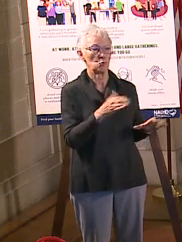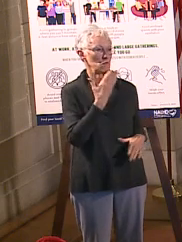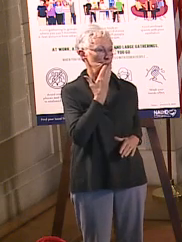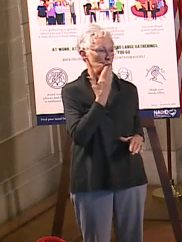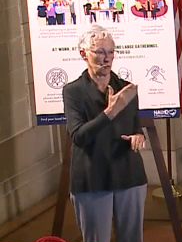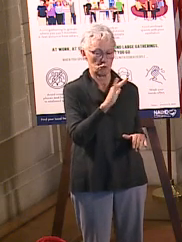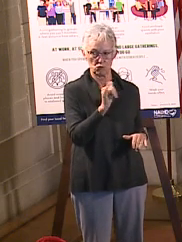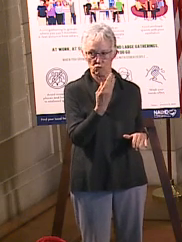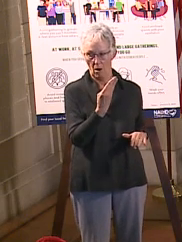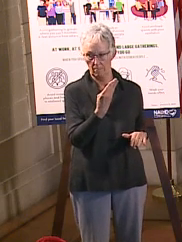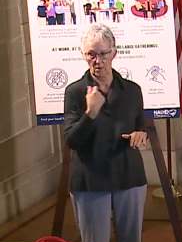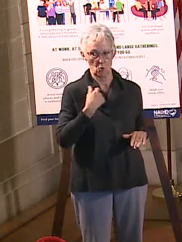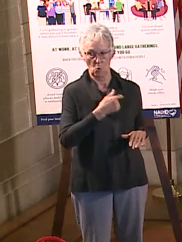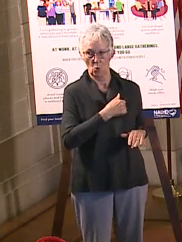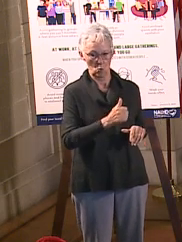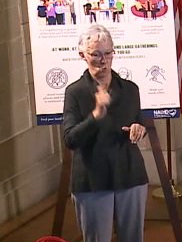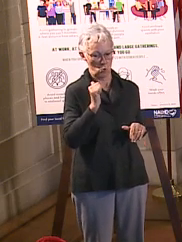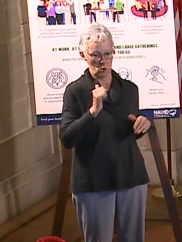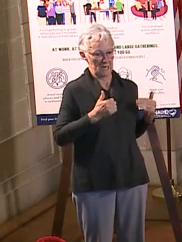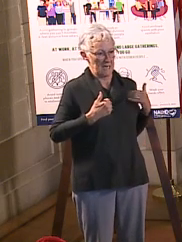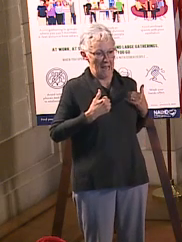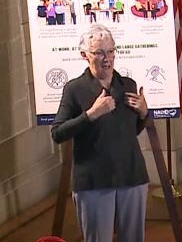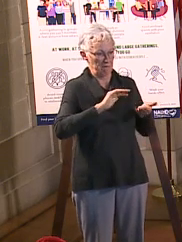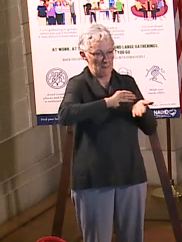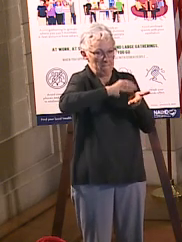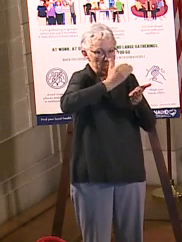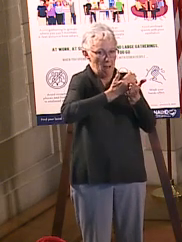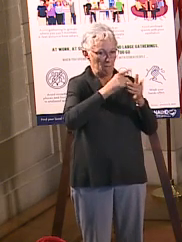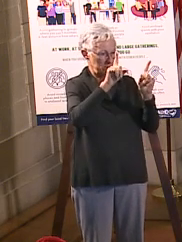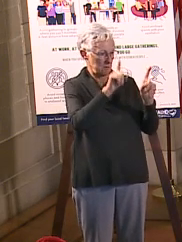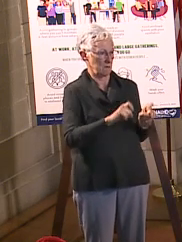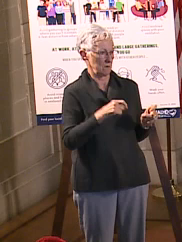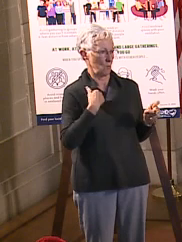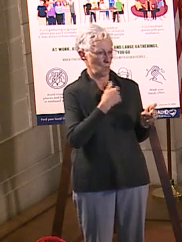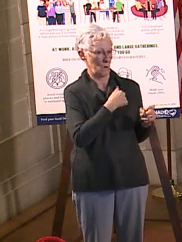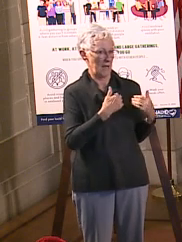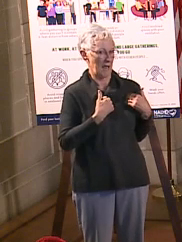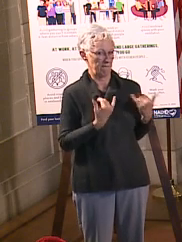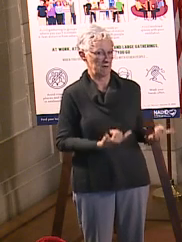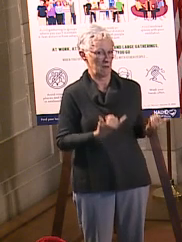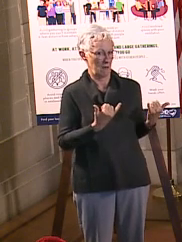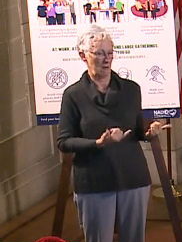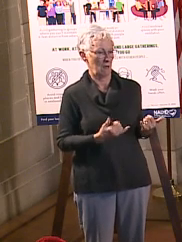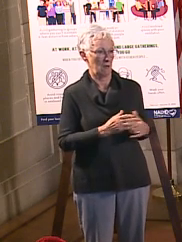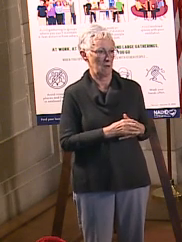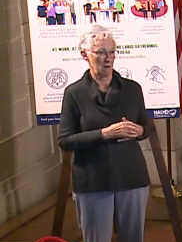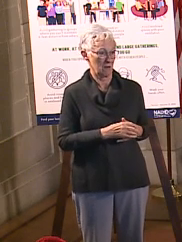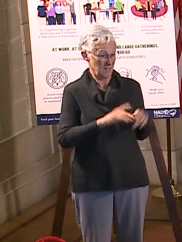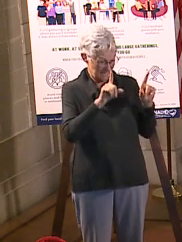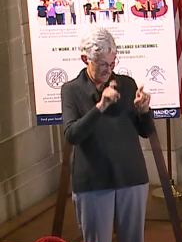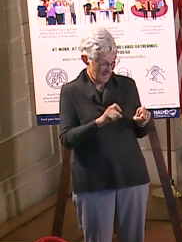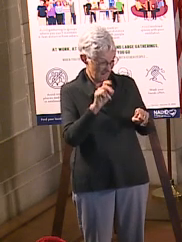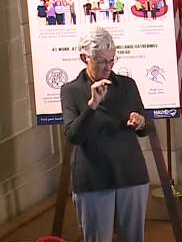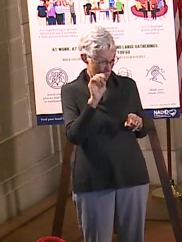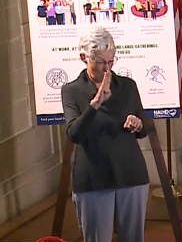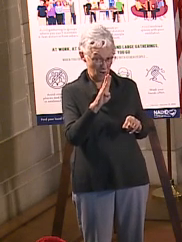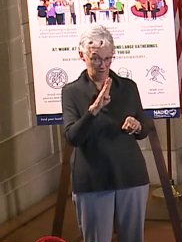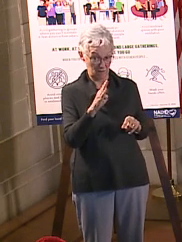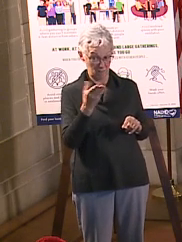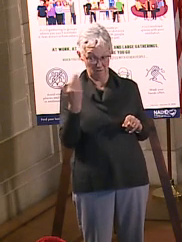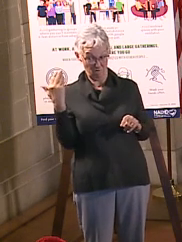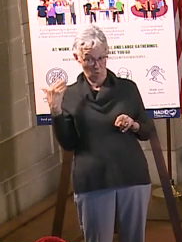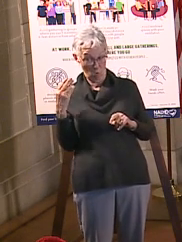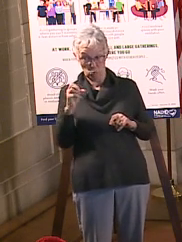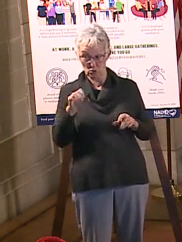not have nearly the amount of testing we have today, and certainly there was at one point when Test Nebraska was making up over half of all the tests we were doing in our